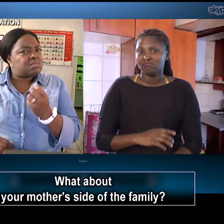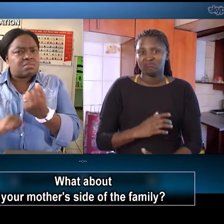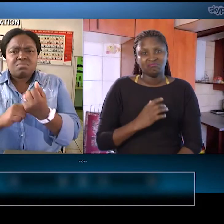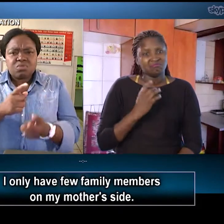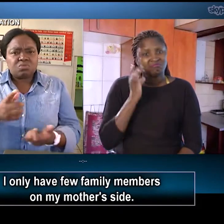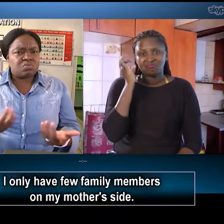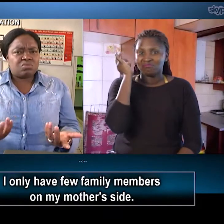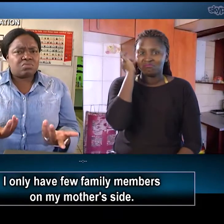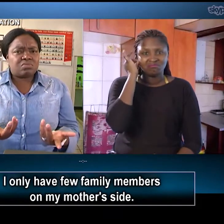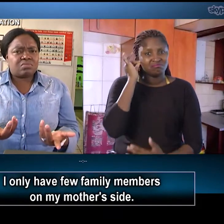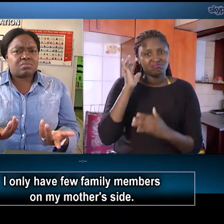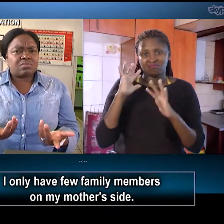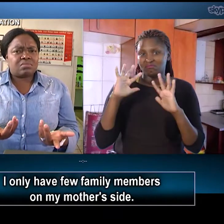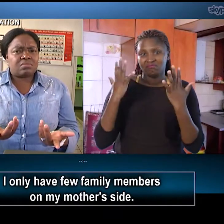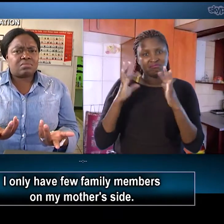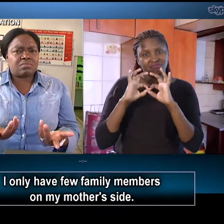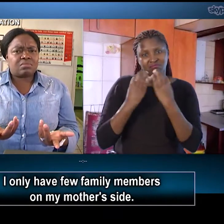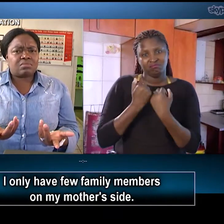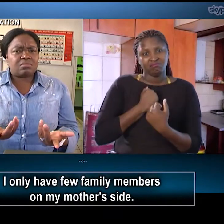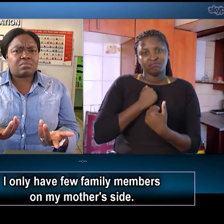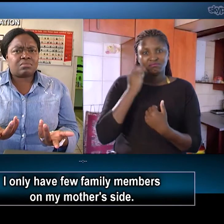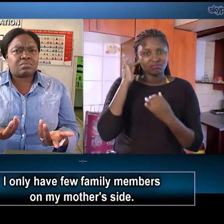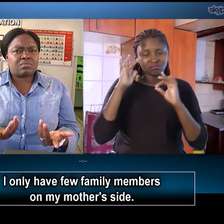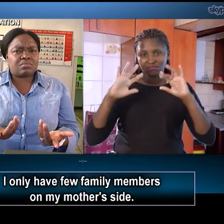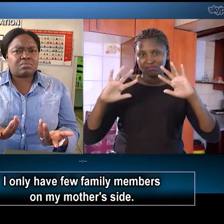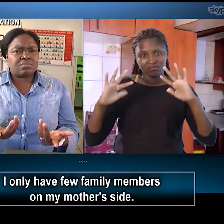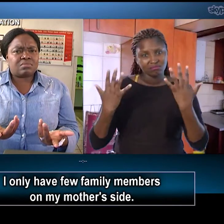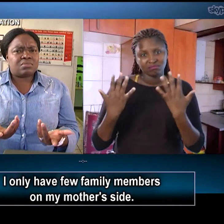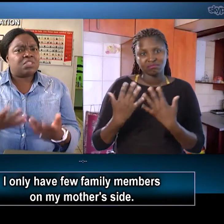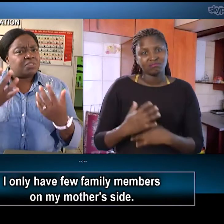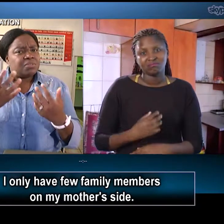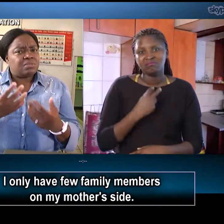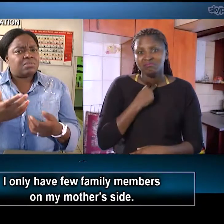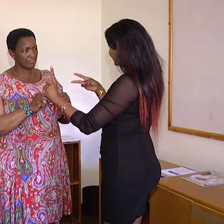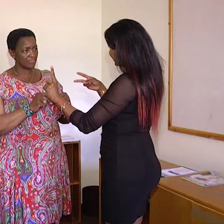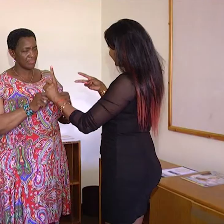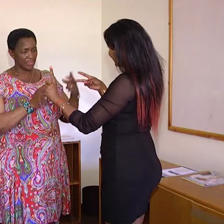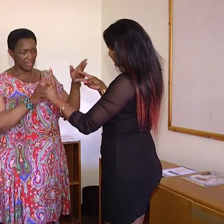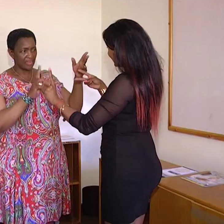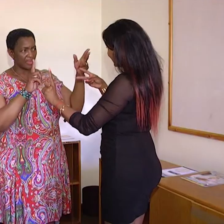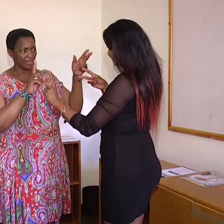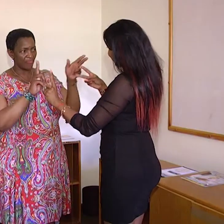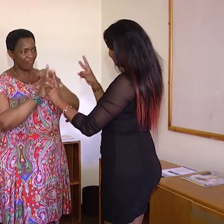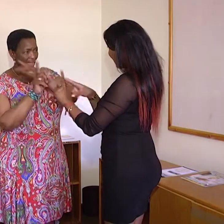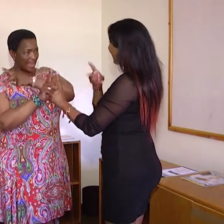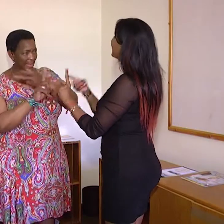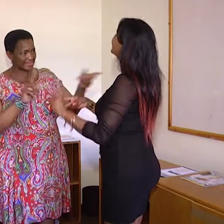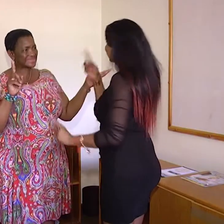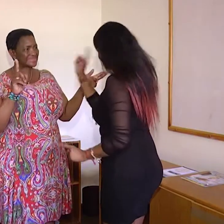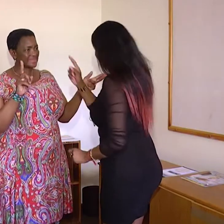family? I only have few family members on my mother's side.